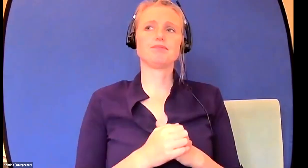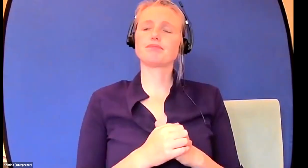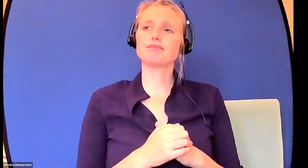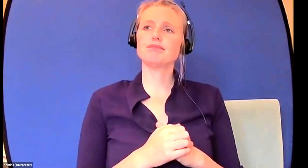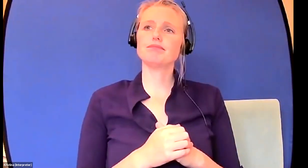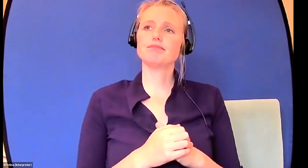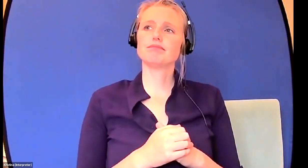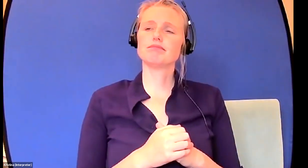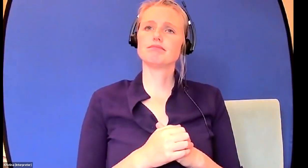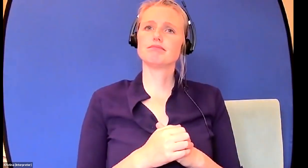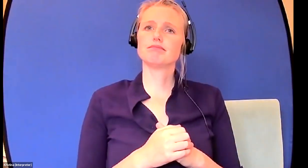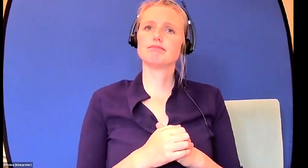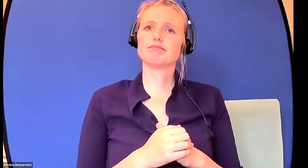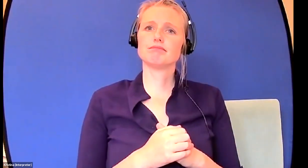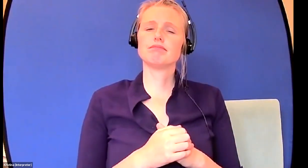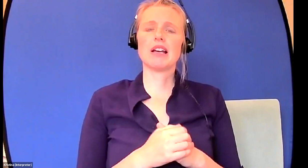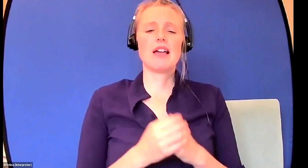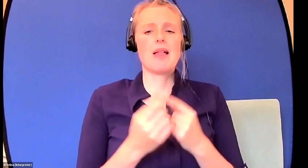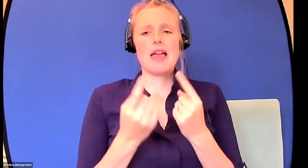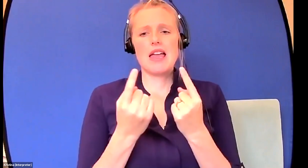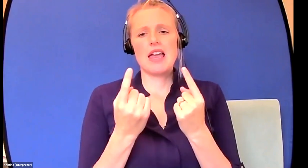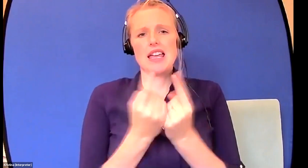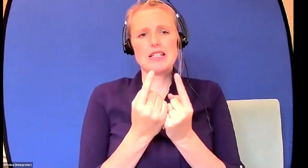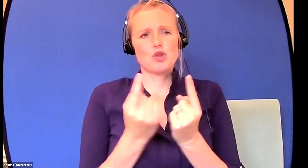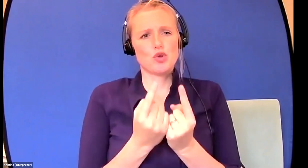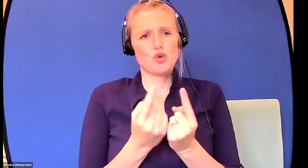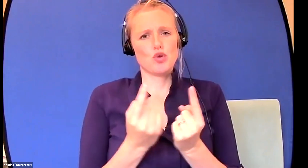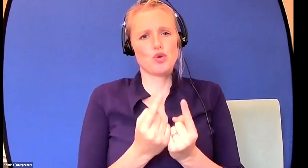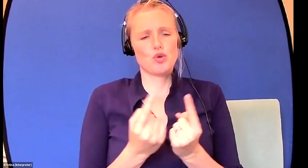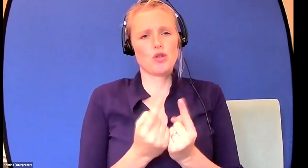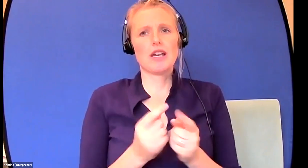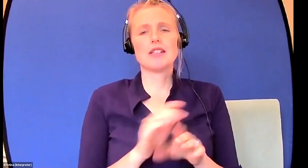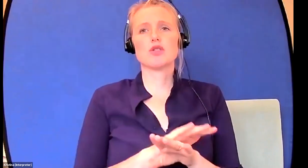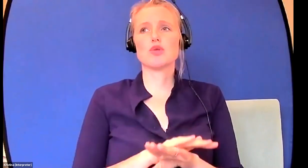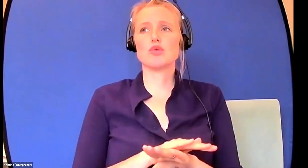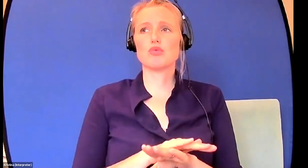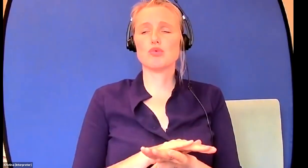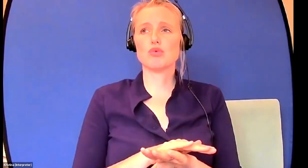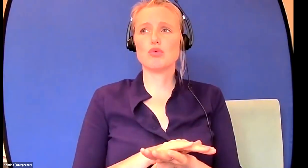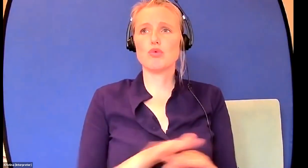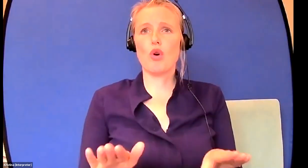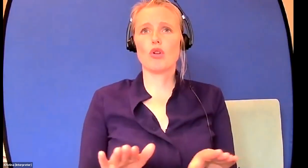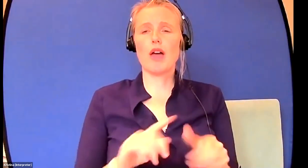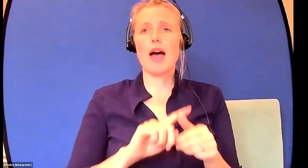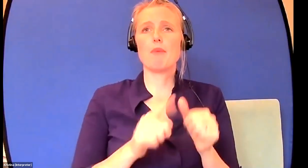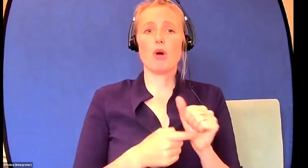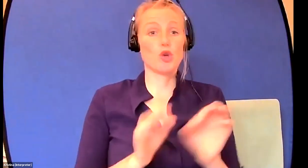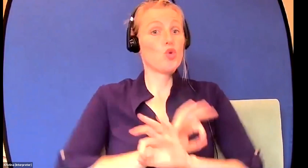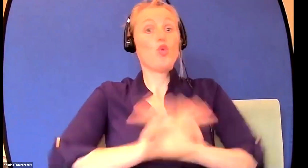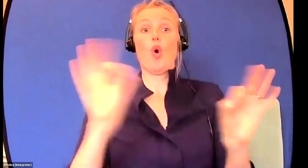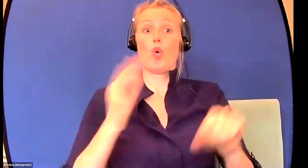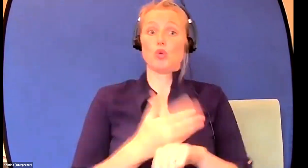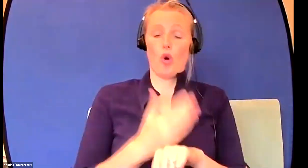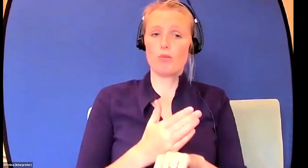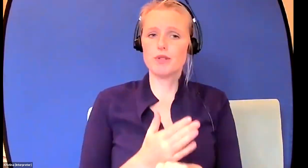I think the issue in some ways has never been that there are no jobs. I think the issue is around what are those jobs